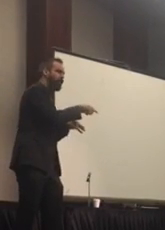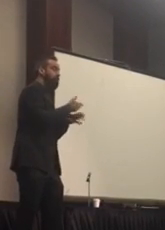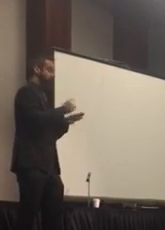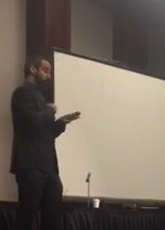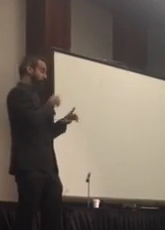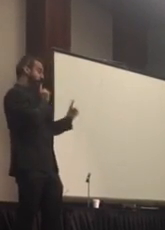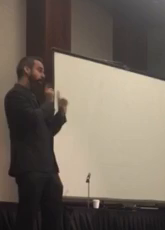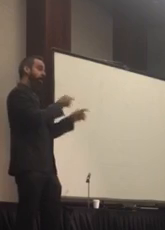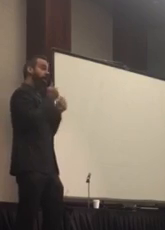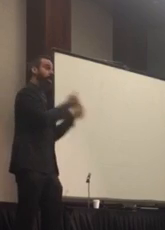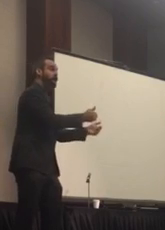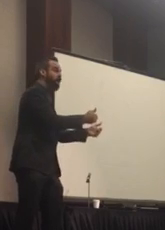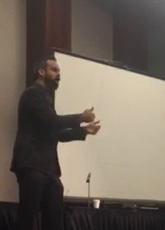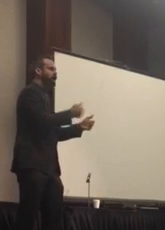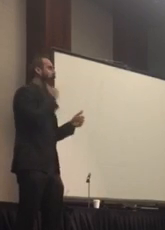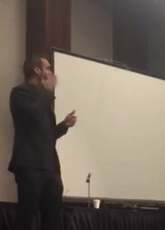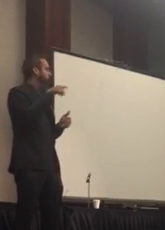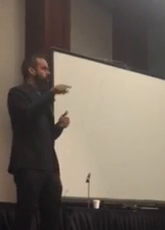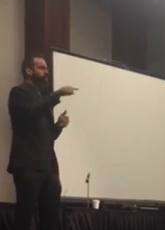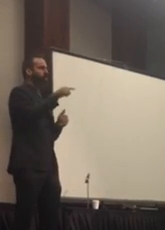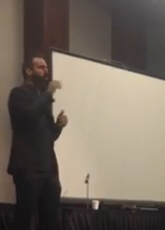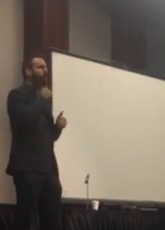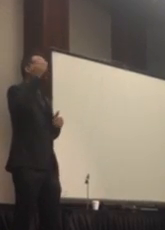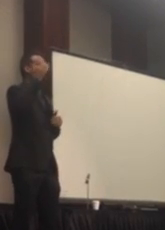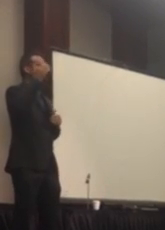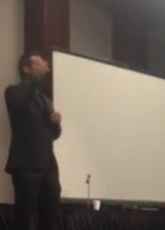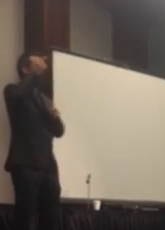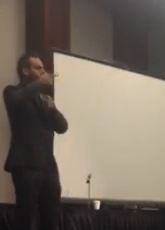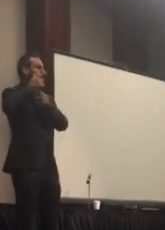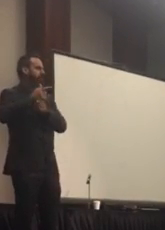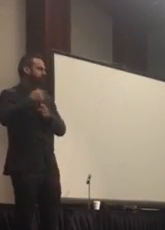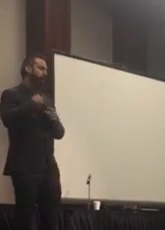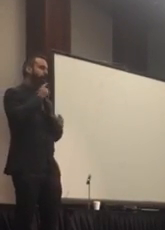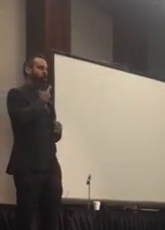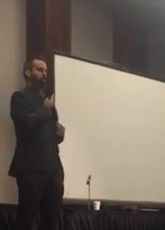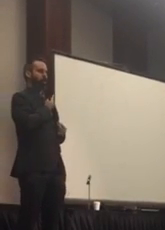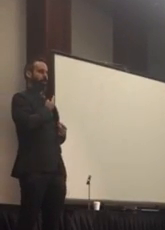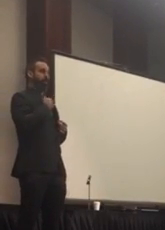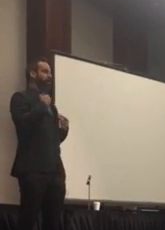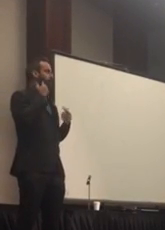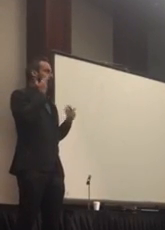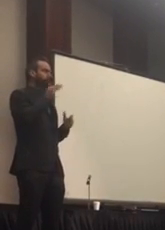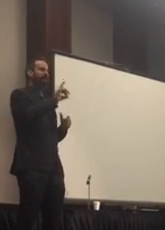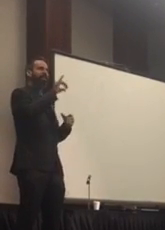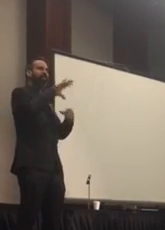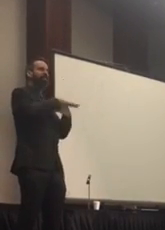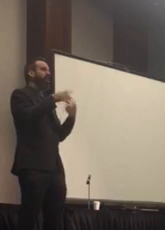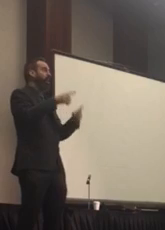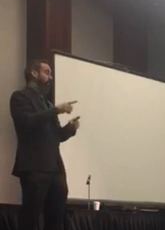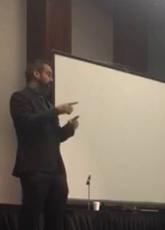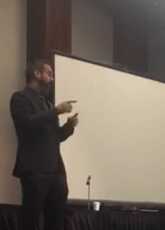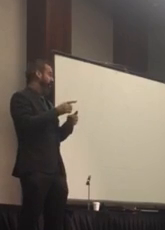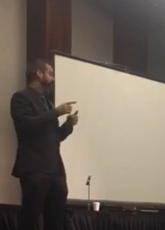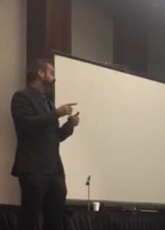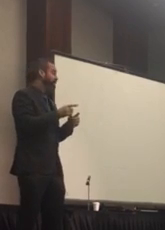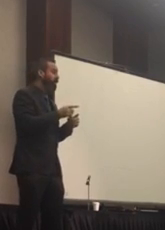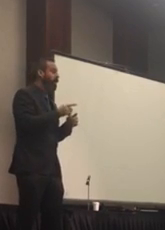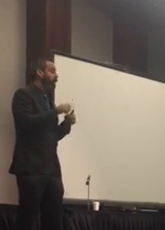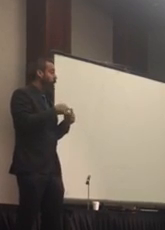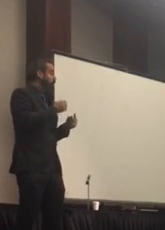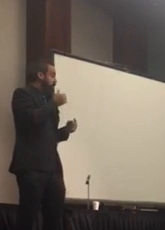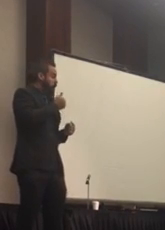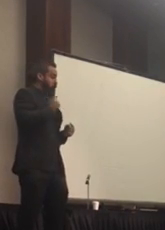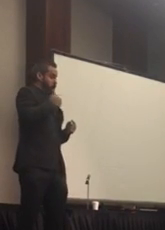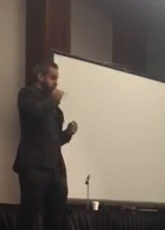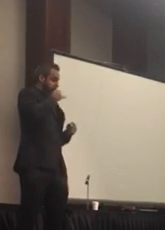answer the question, I don't know if you have older siblings, but I was an only child, so I didn't know that this shit happens, but here's what happens. When the